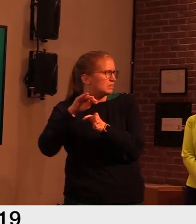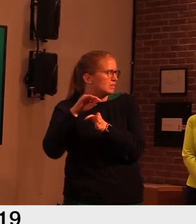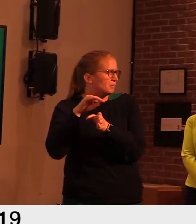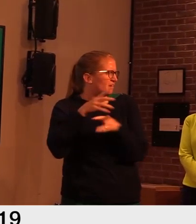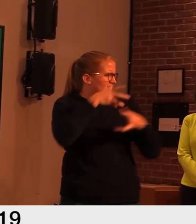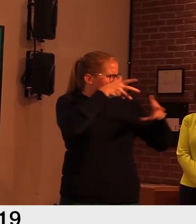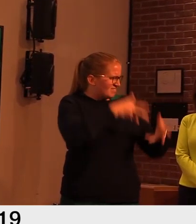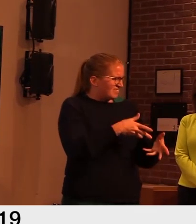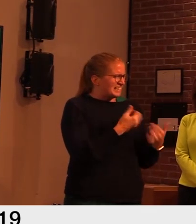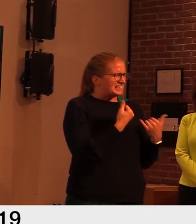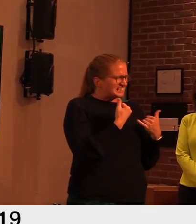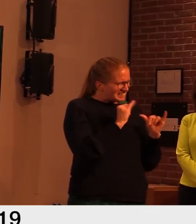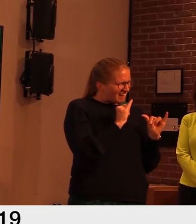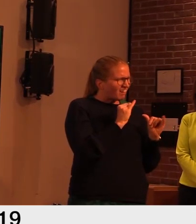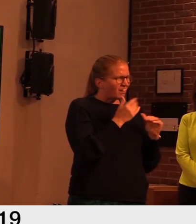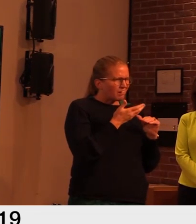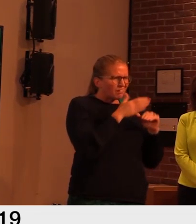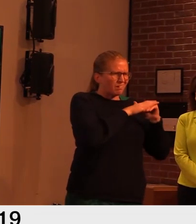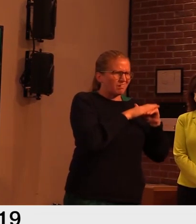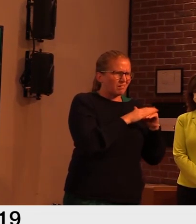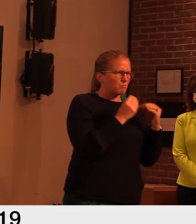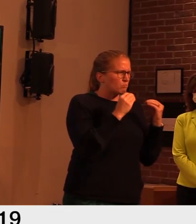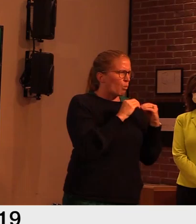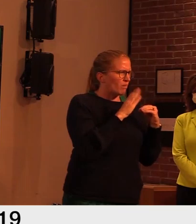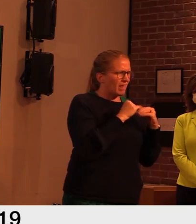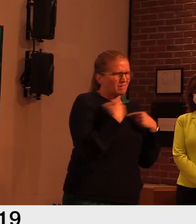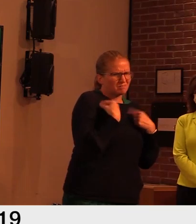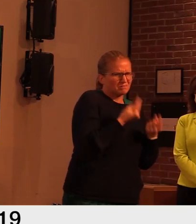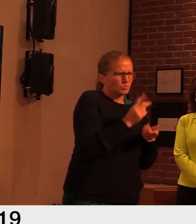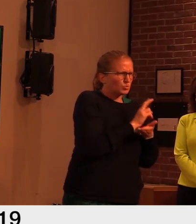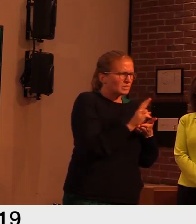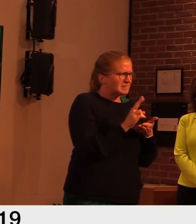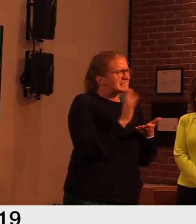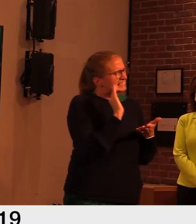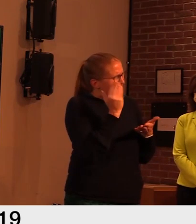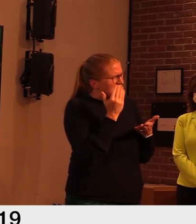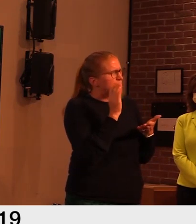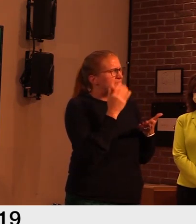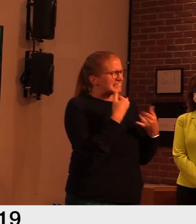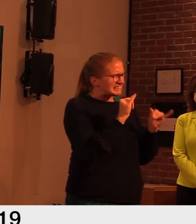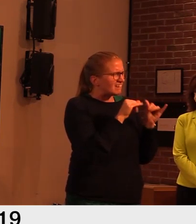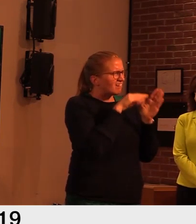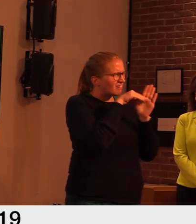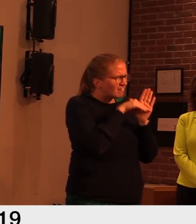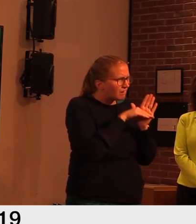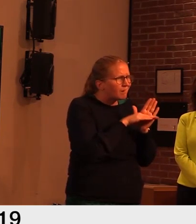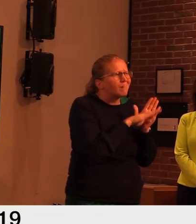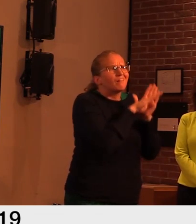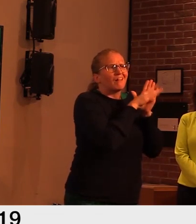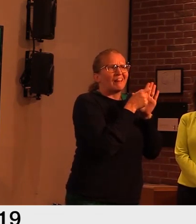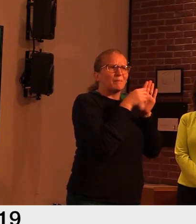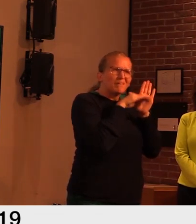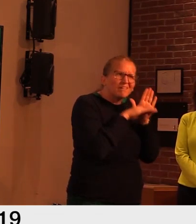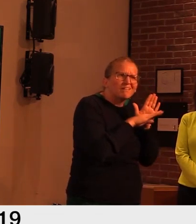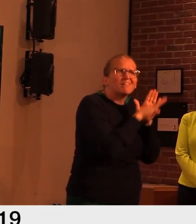seems like even when you isolate out the Winooski cases, there still seems to have been a rise in new cases